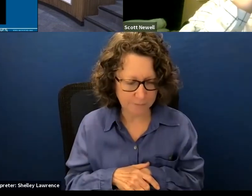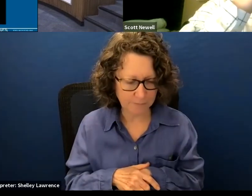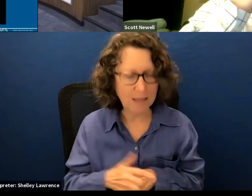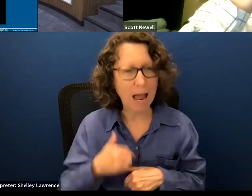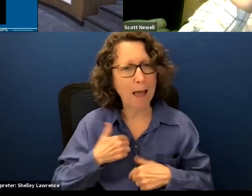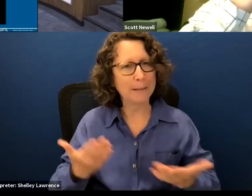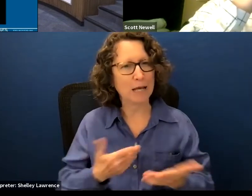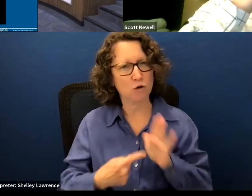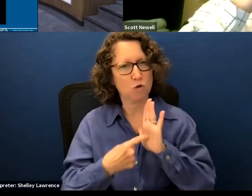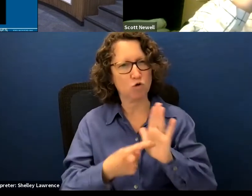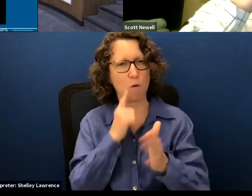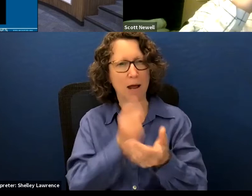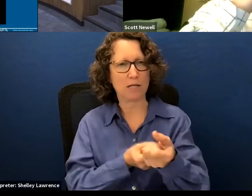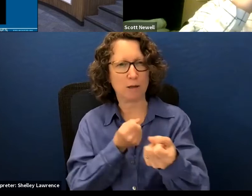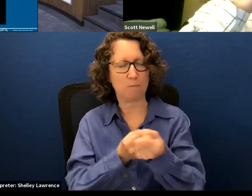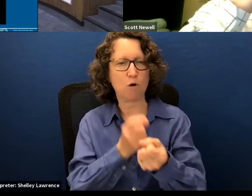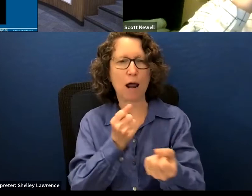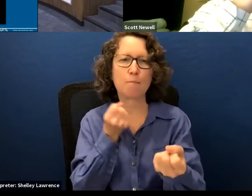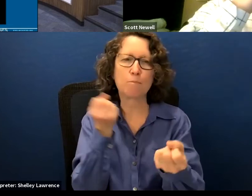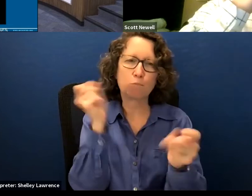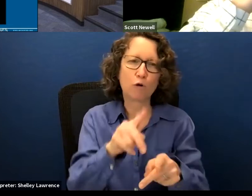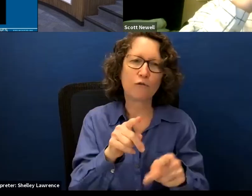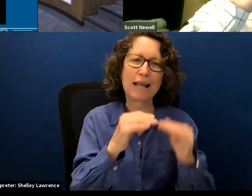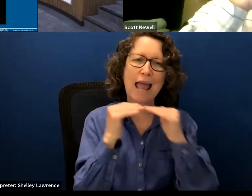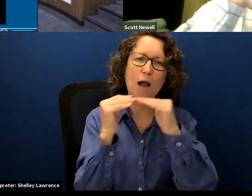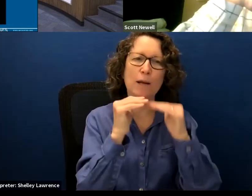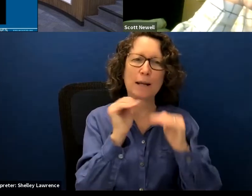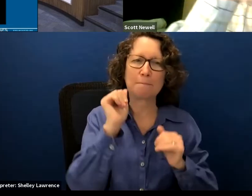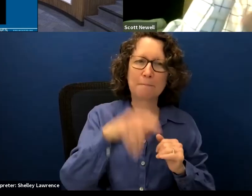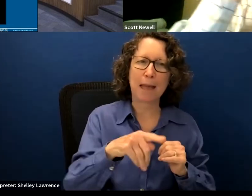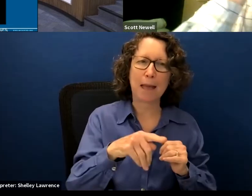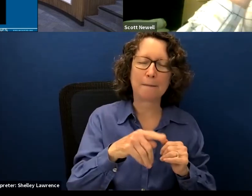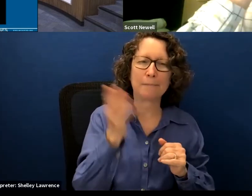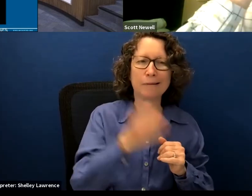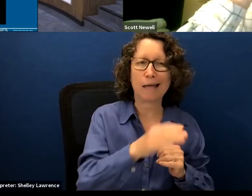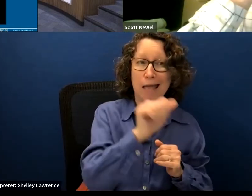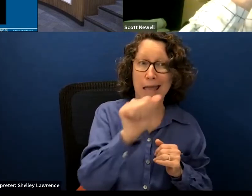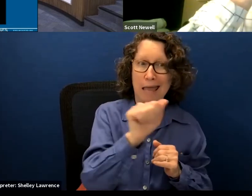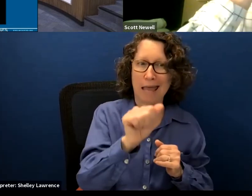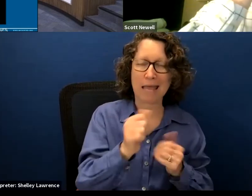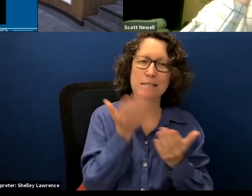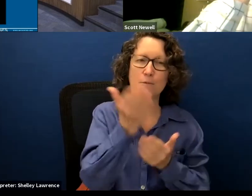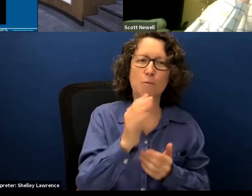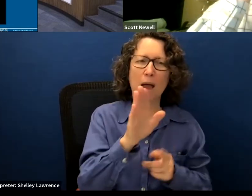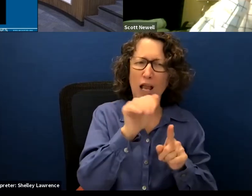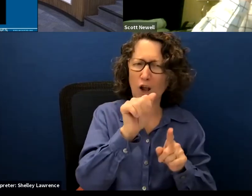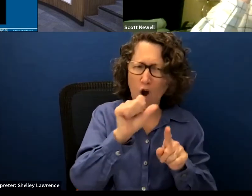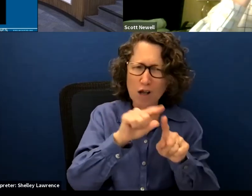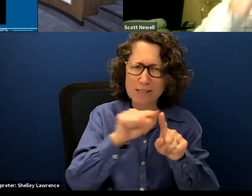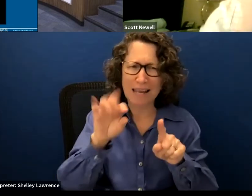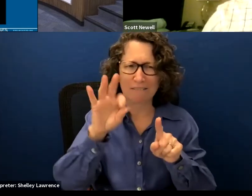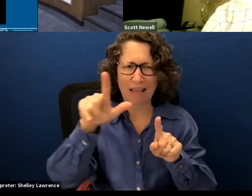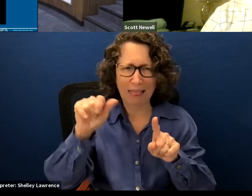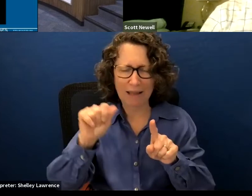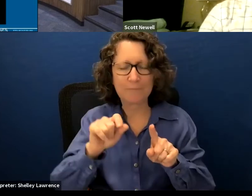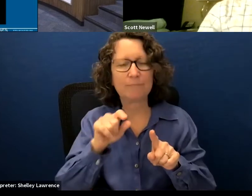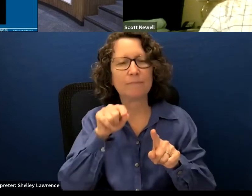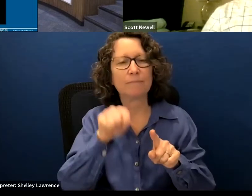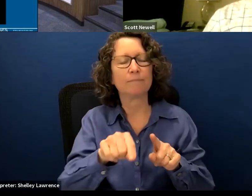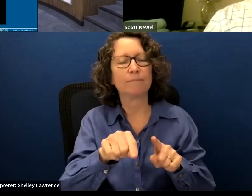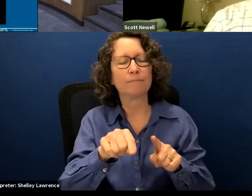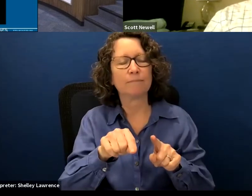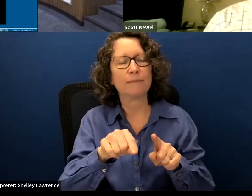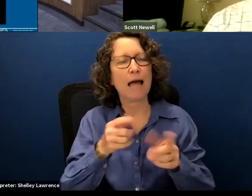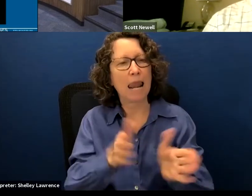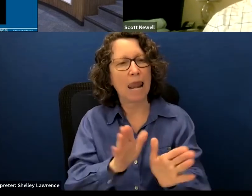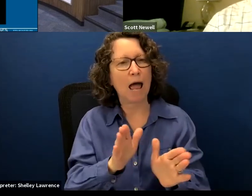I'm here to show my support in approving our equity map/map A submitted by CAUSE and FLA. It most accurately